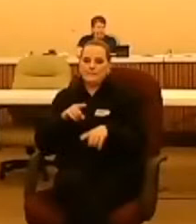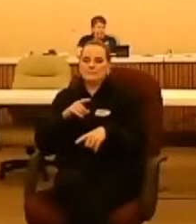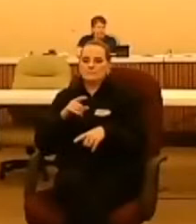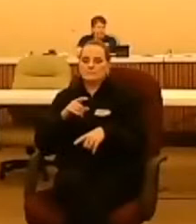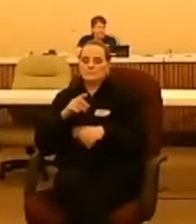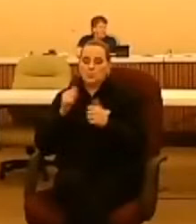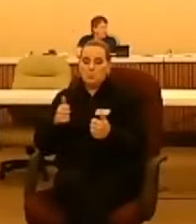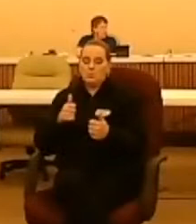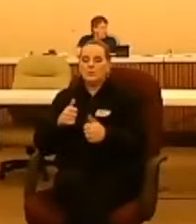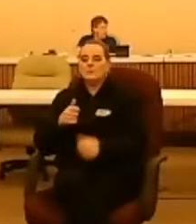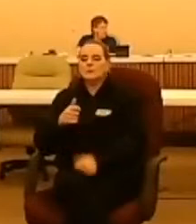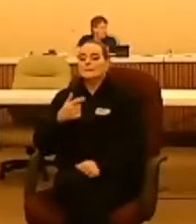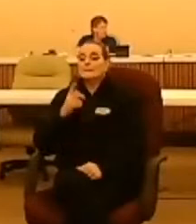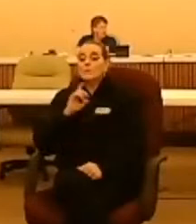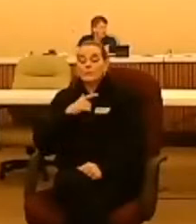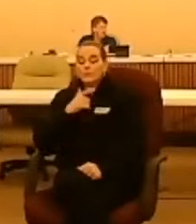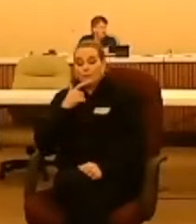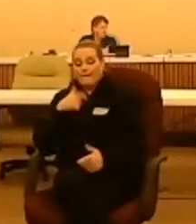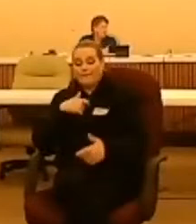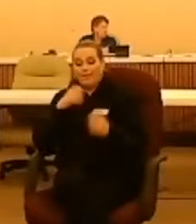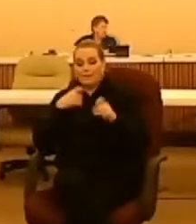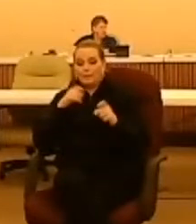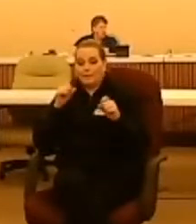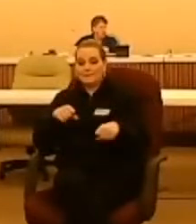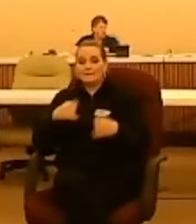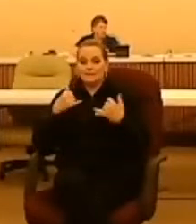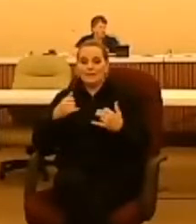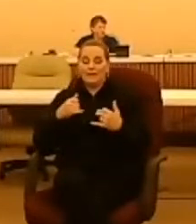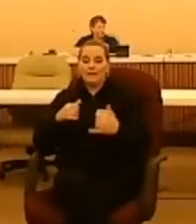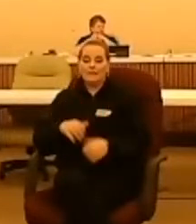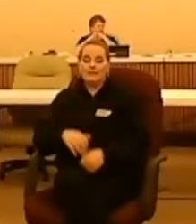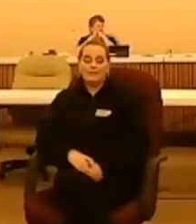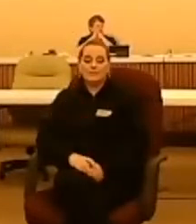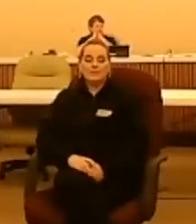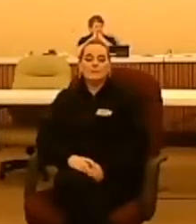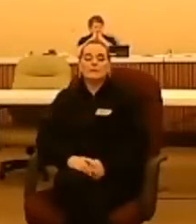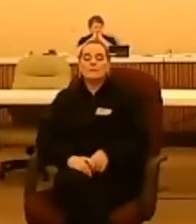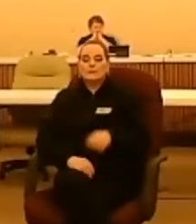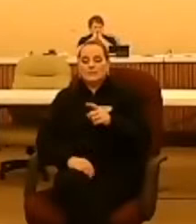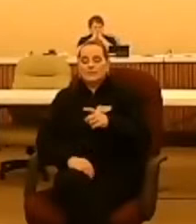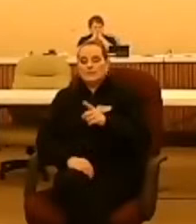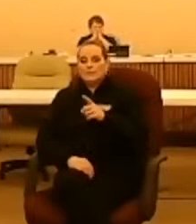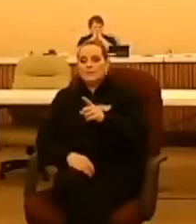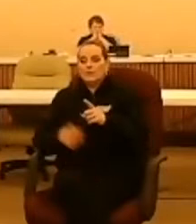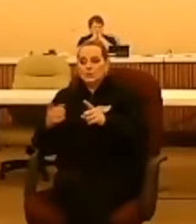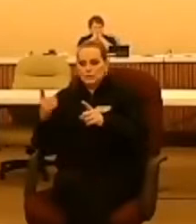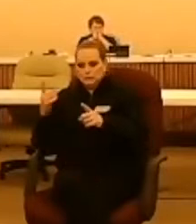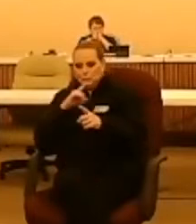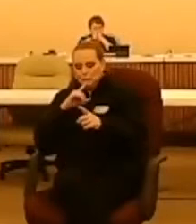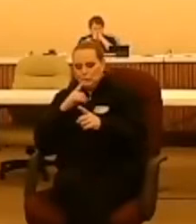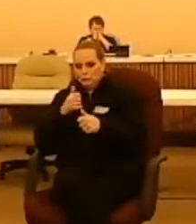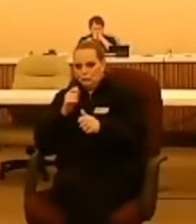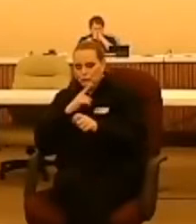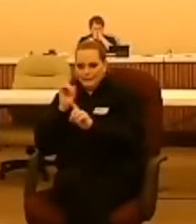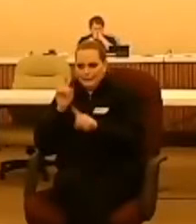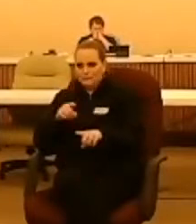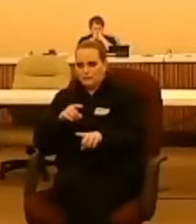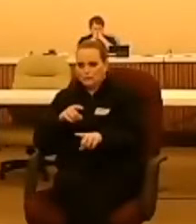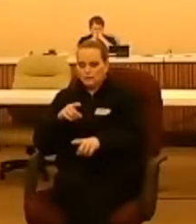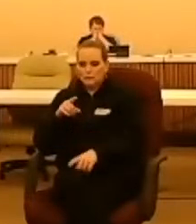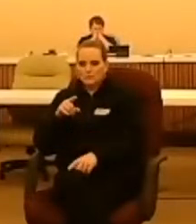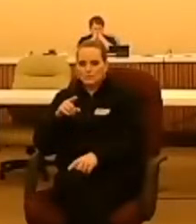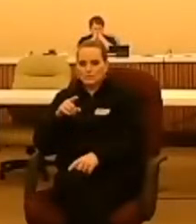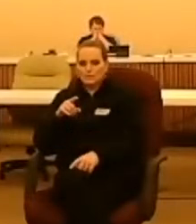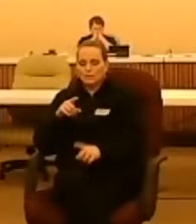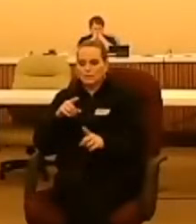have that ability today. So. Yeah, So back to- just to try to answer your question, if I I might. didn't finish